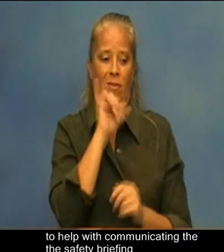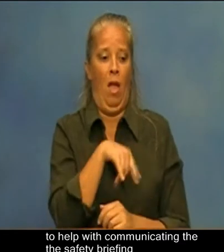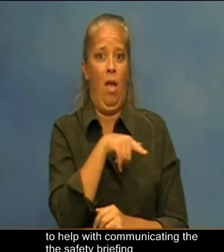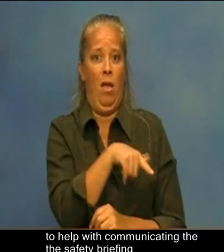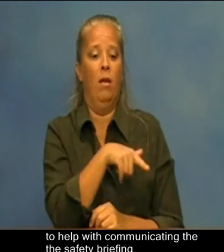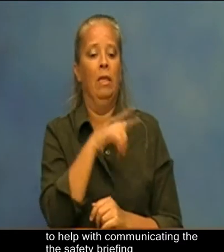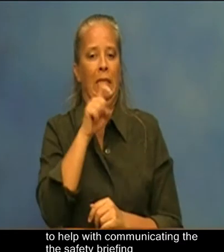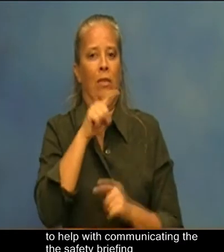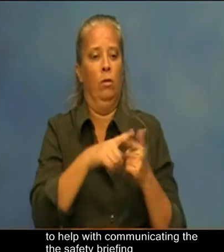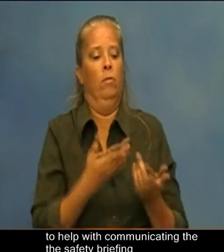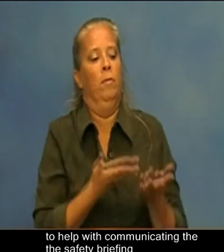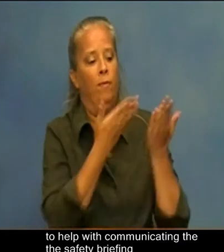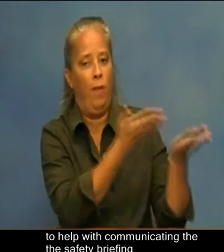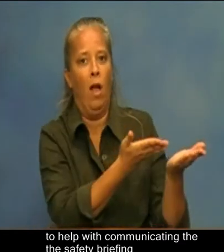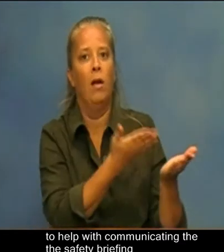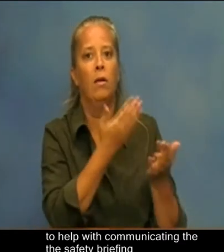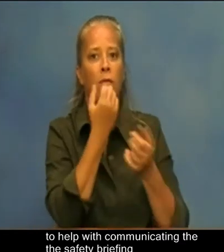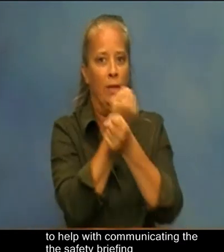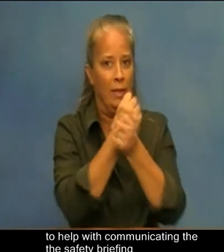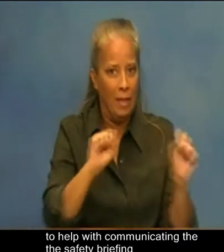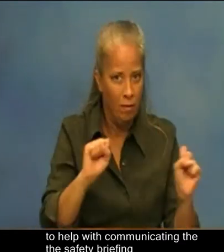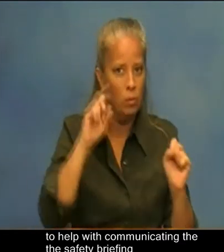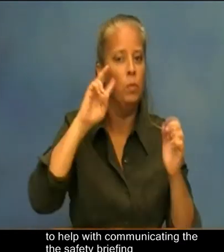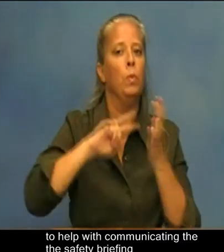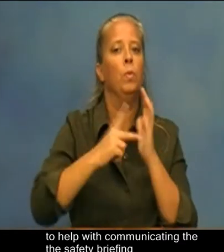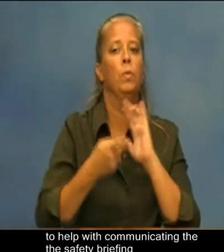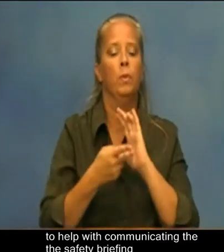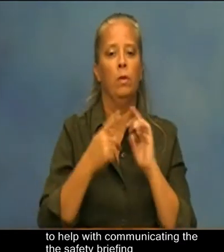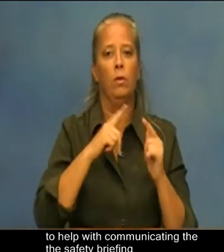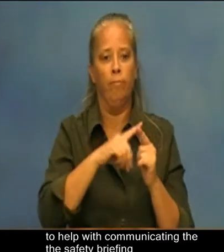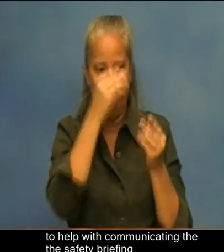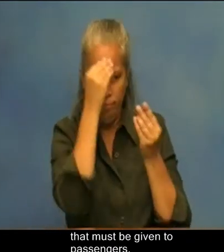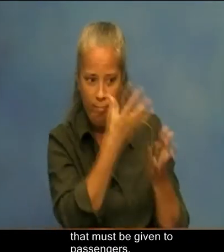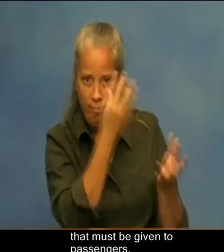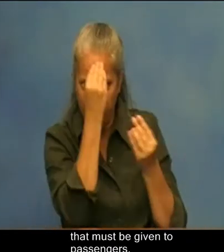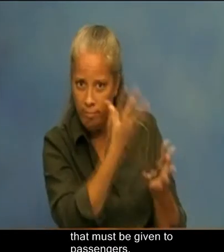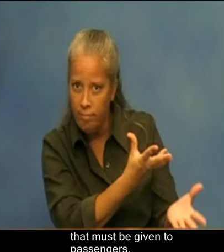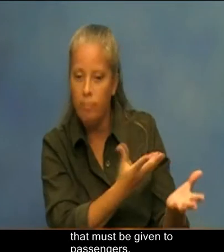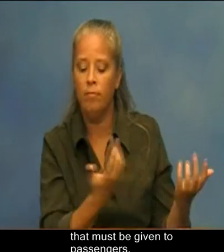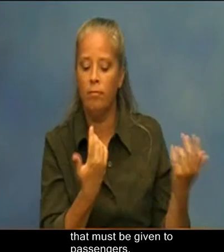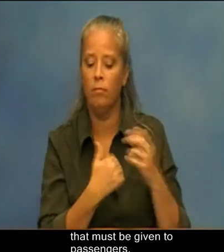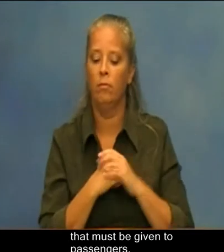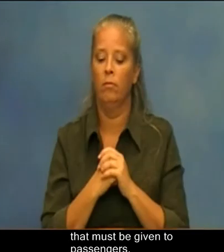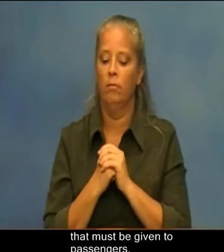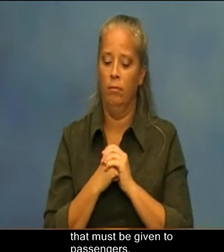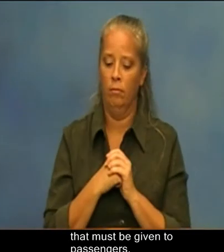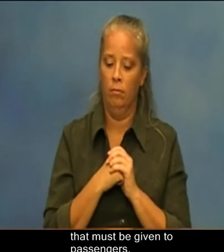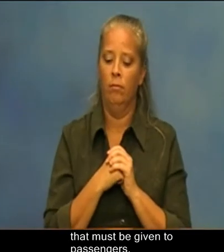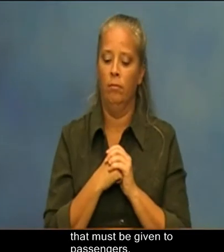the safety briefing that must be given to passengers.